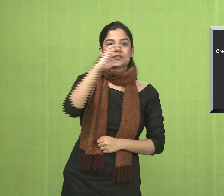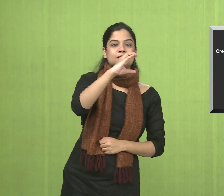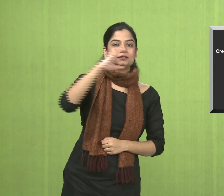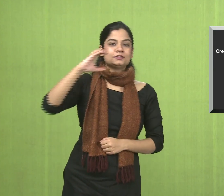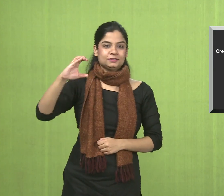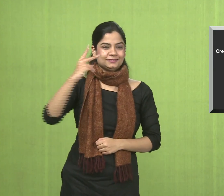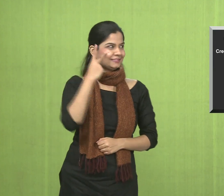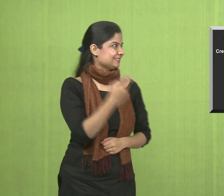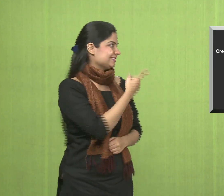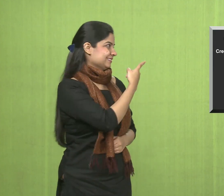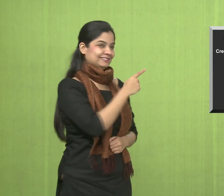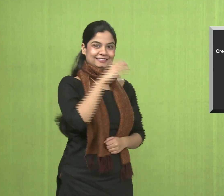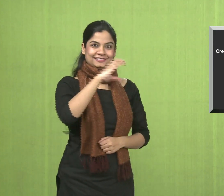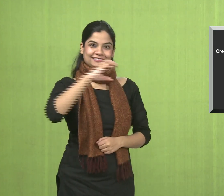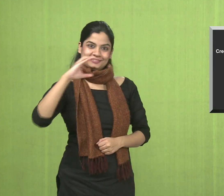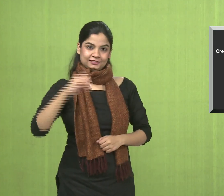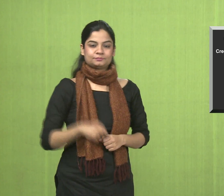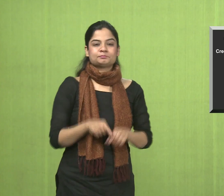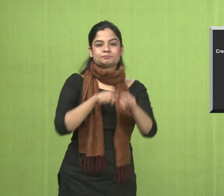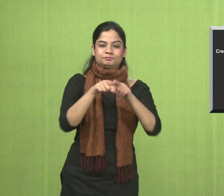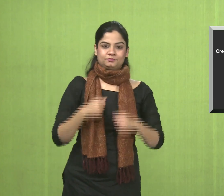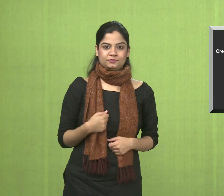It's called CC, as you can see.